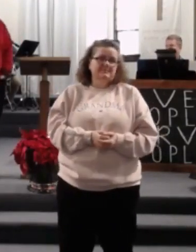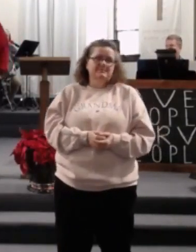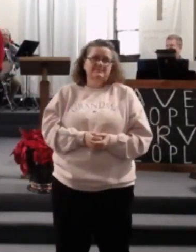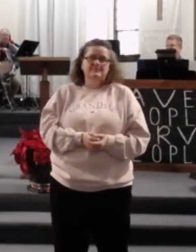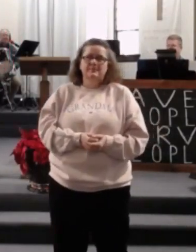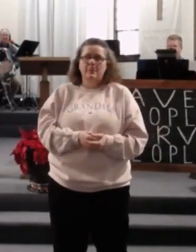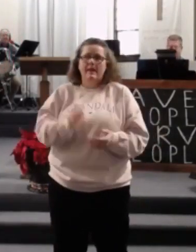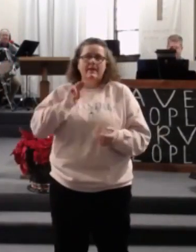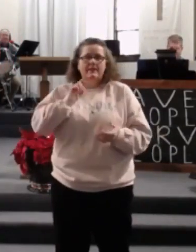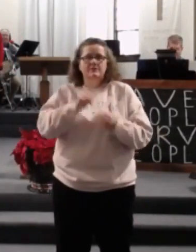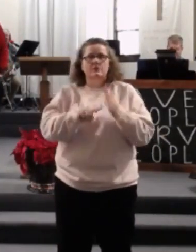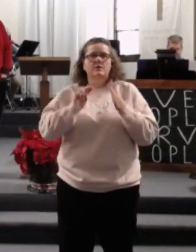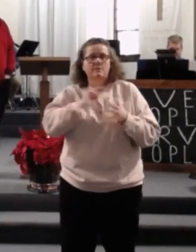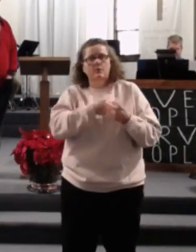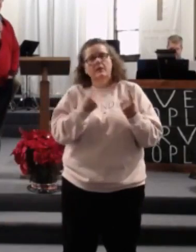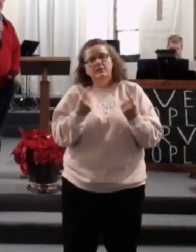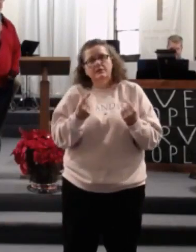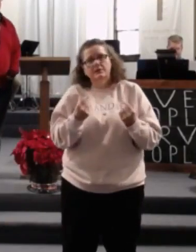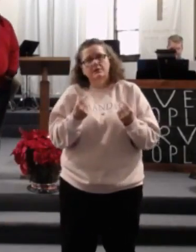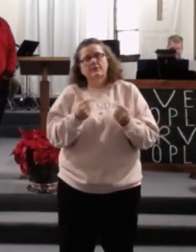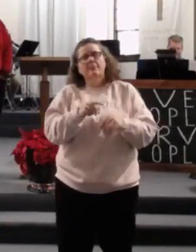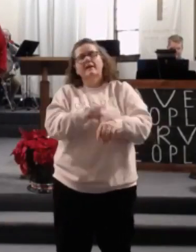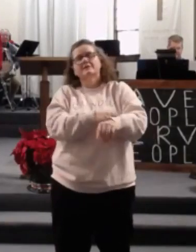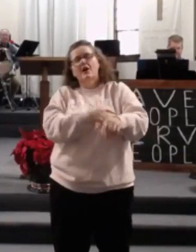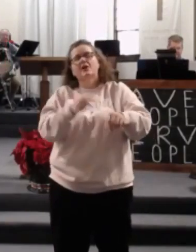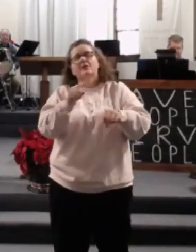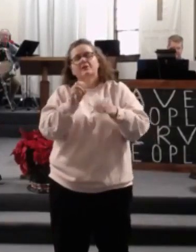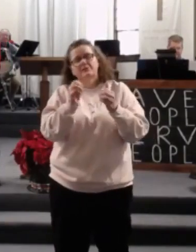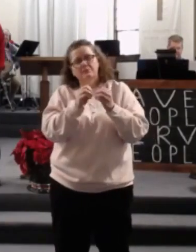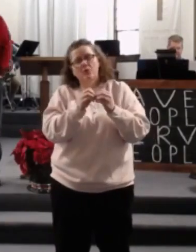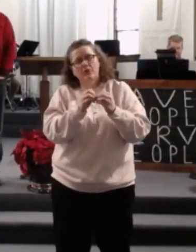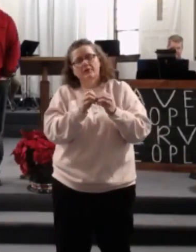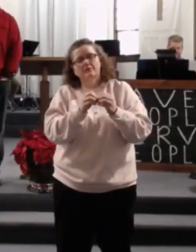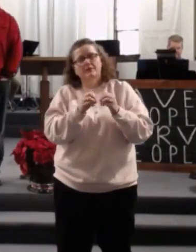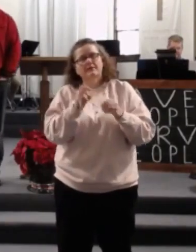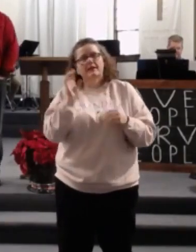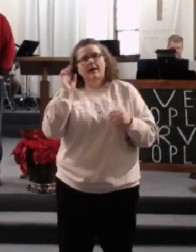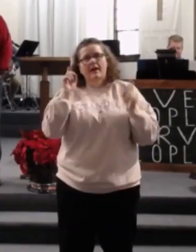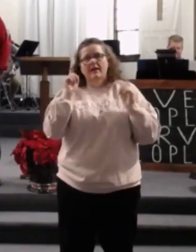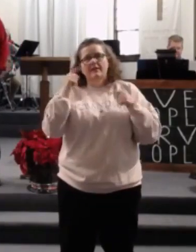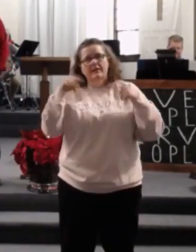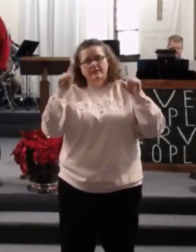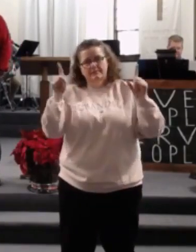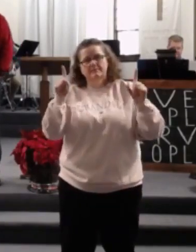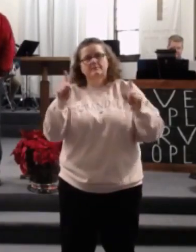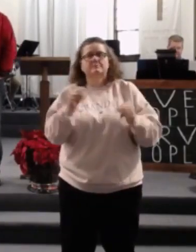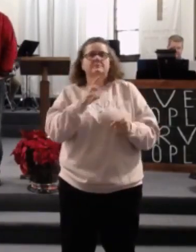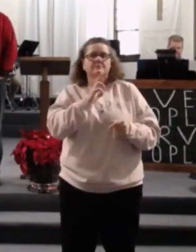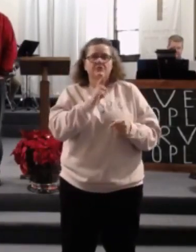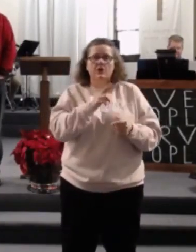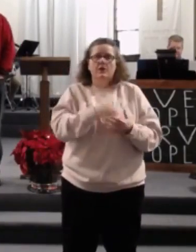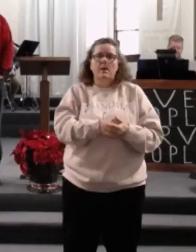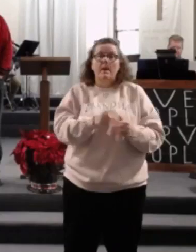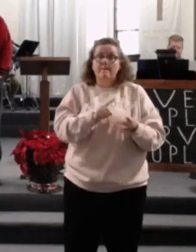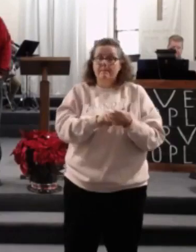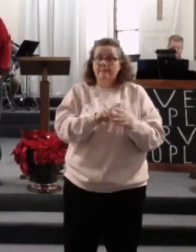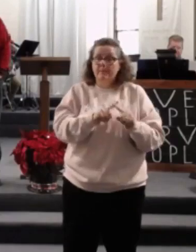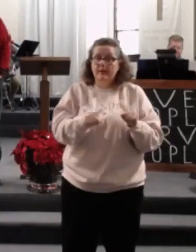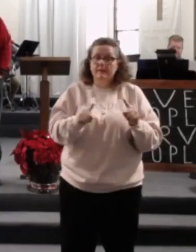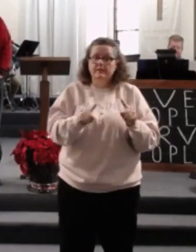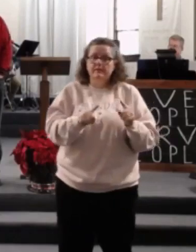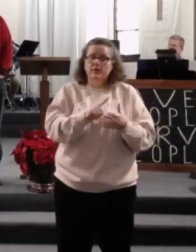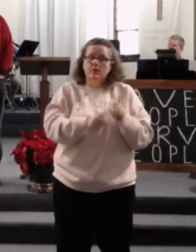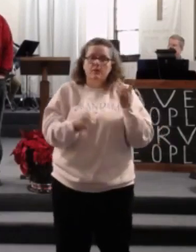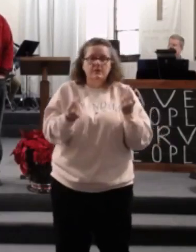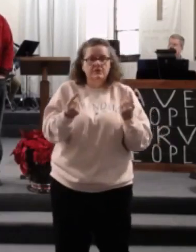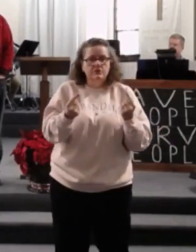But guys, that's what we do. I know that's longer than the announcements were supposed to be, but you know, what we do, what's in the announcements is so that